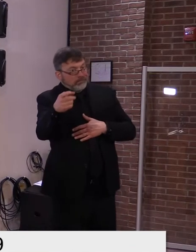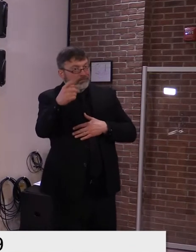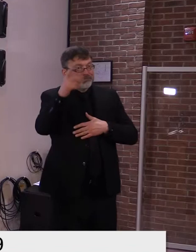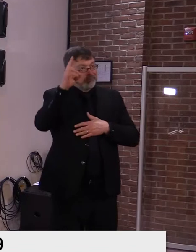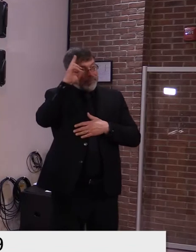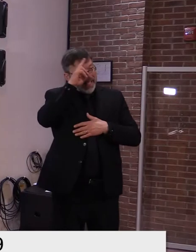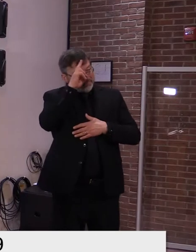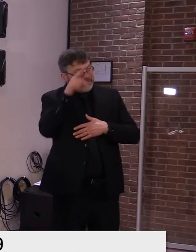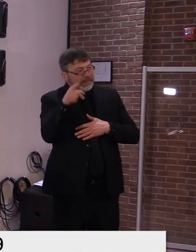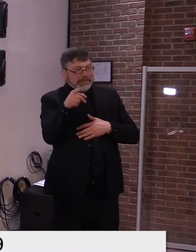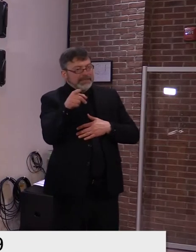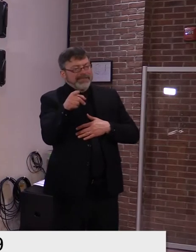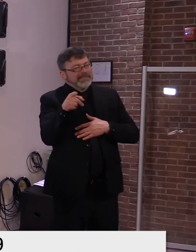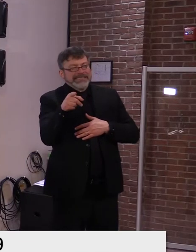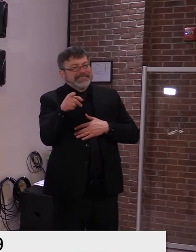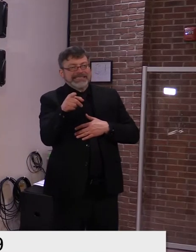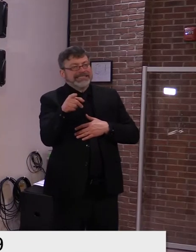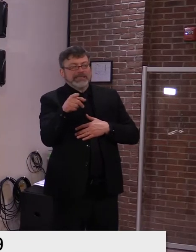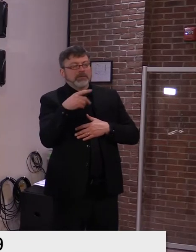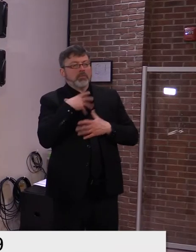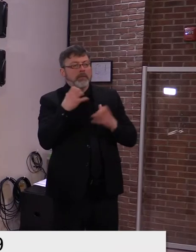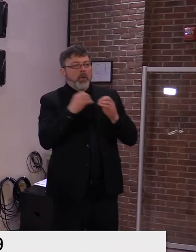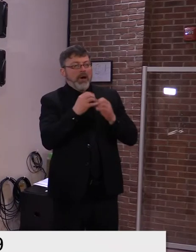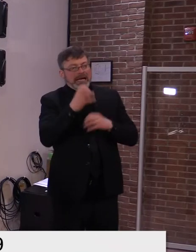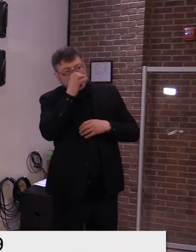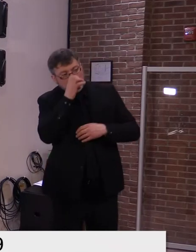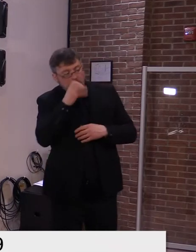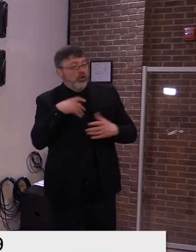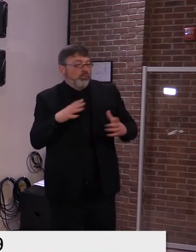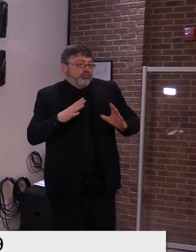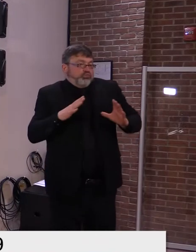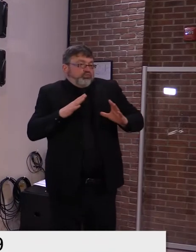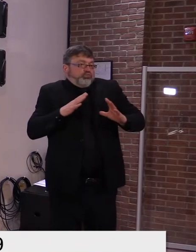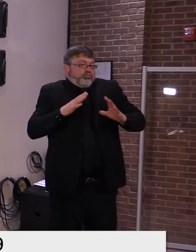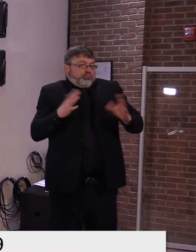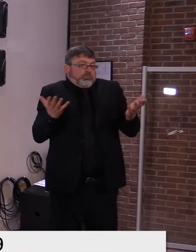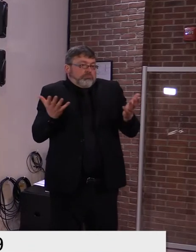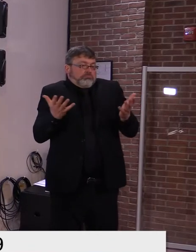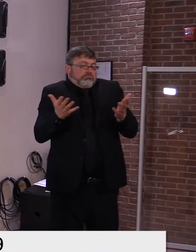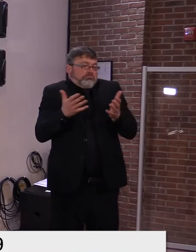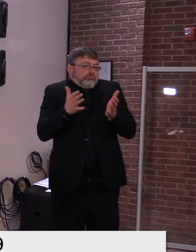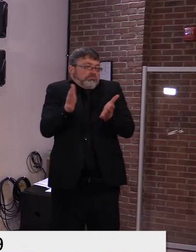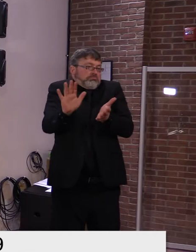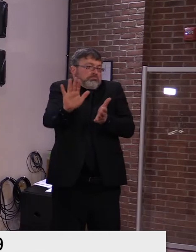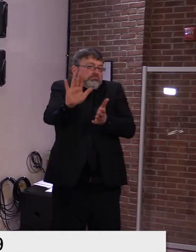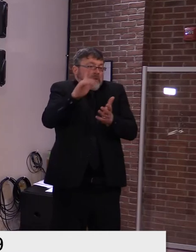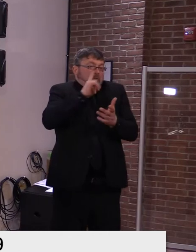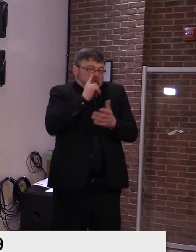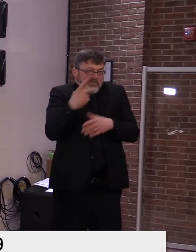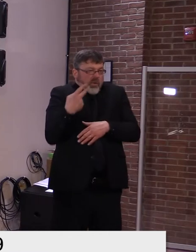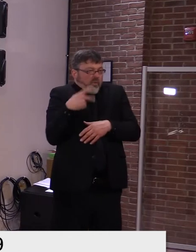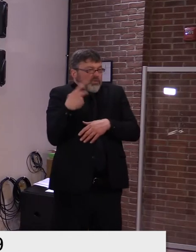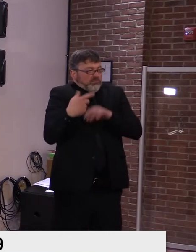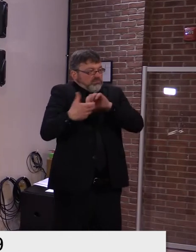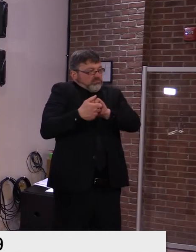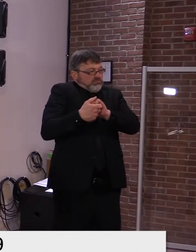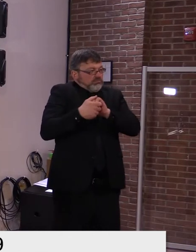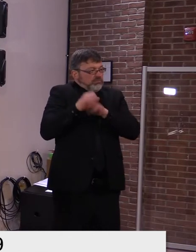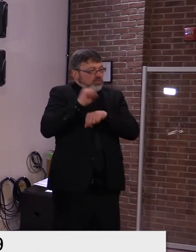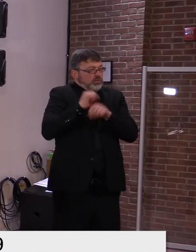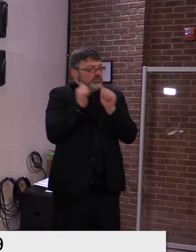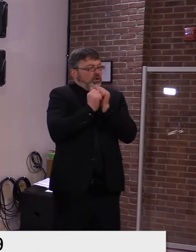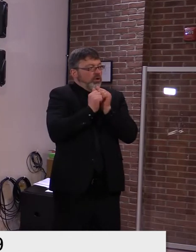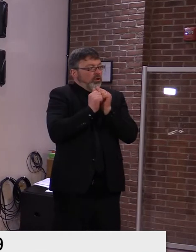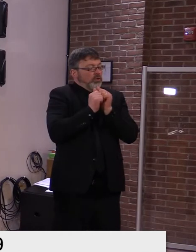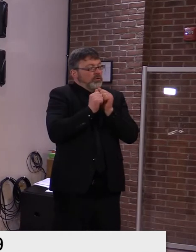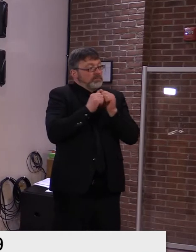of restrictions that they want to impose. But I will say this, if you're vaccinated and